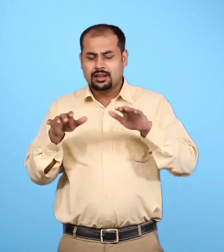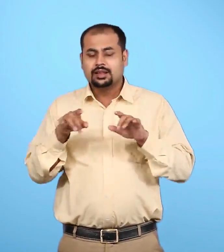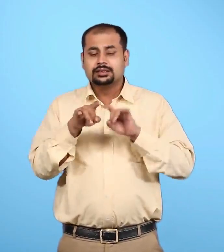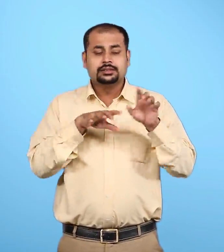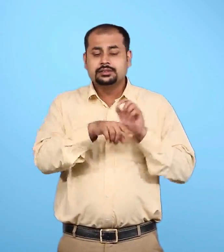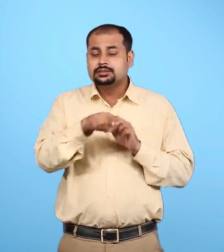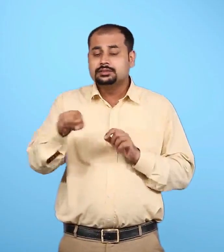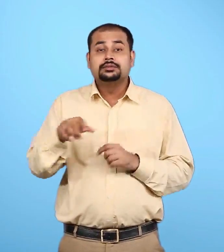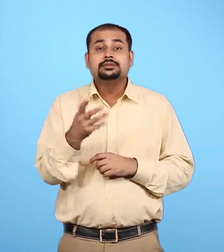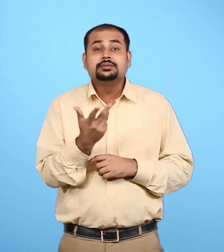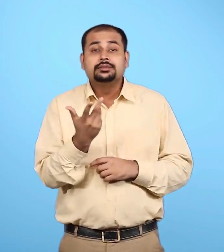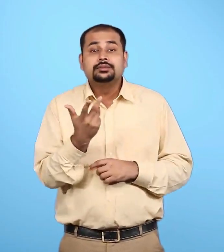December?